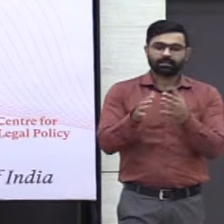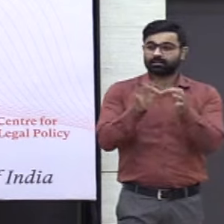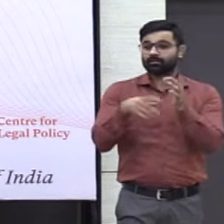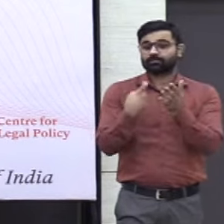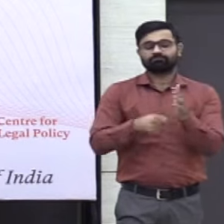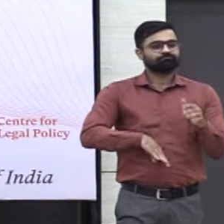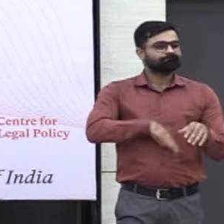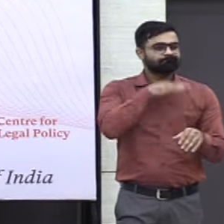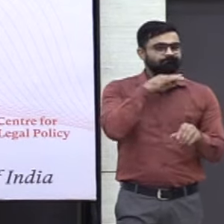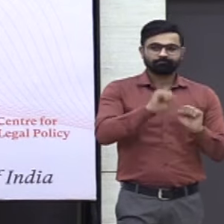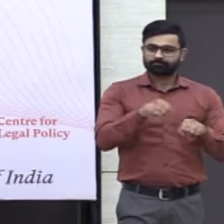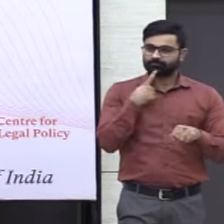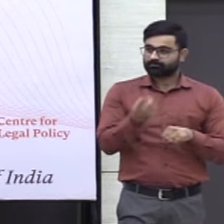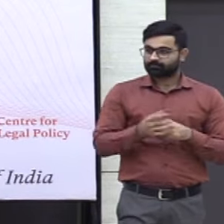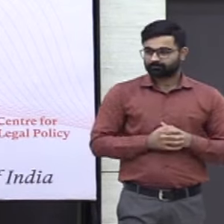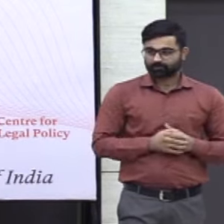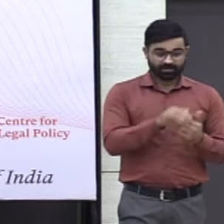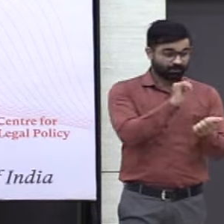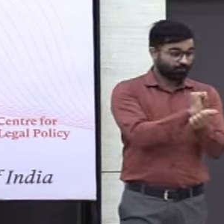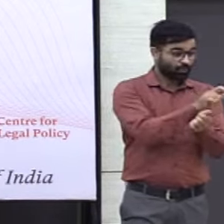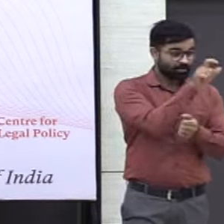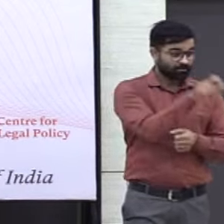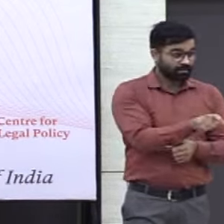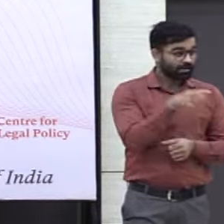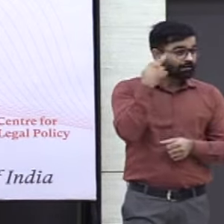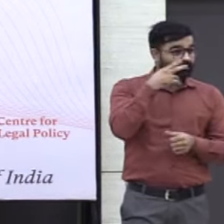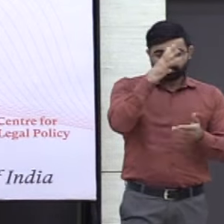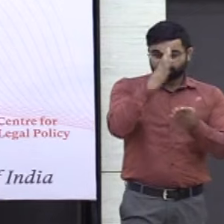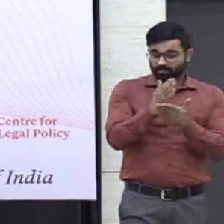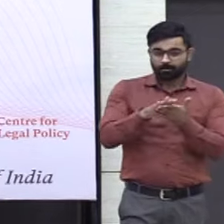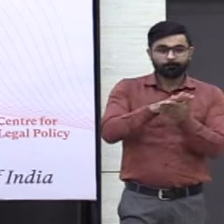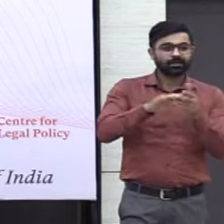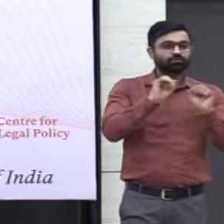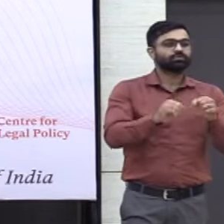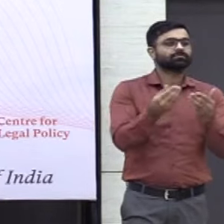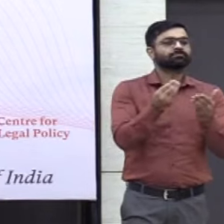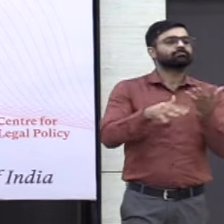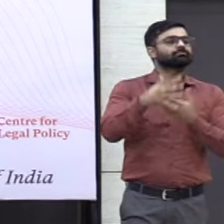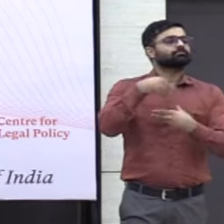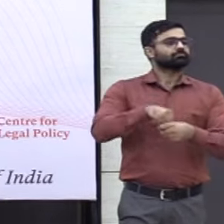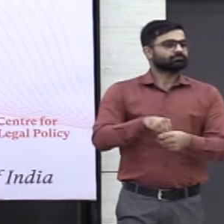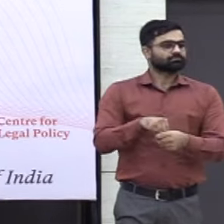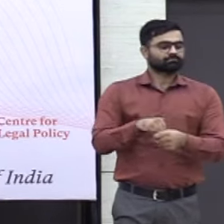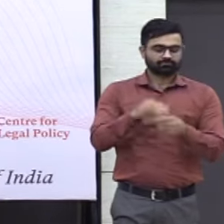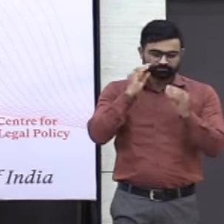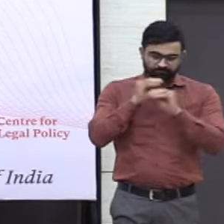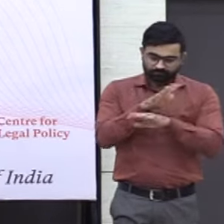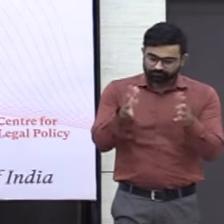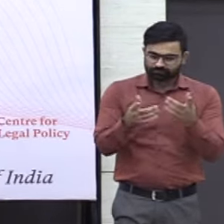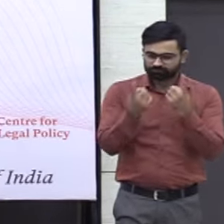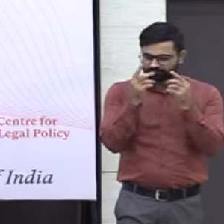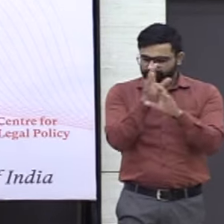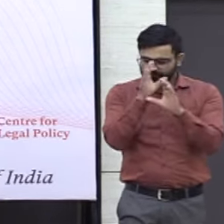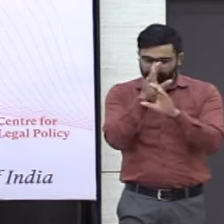are satisfied. That the police officer has reason to believe on the basis of such complaint, information or